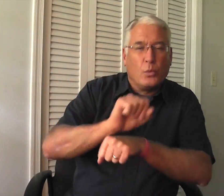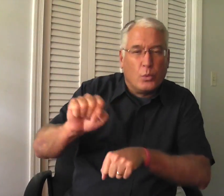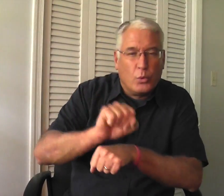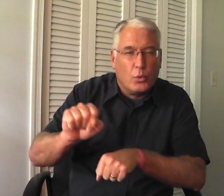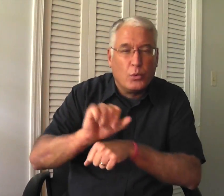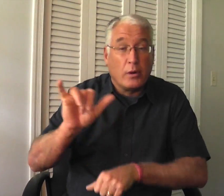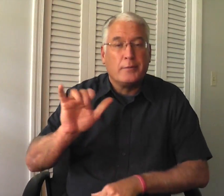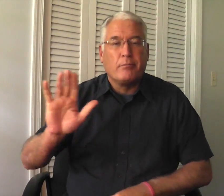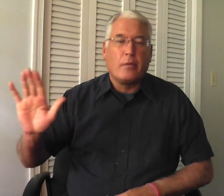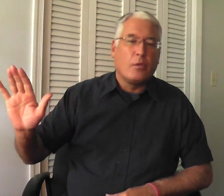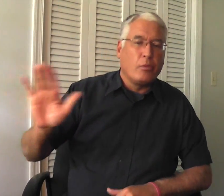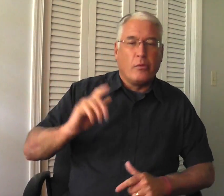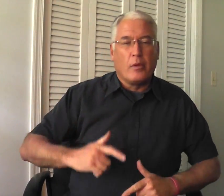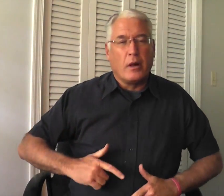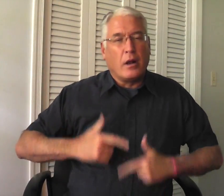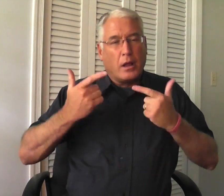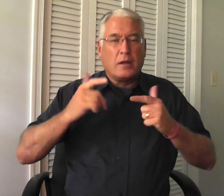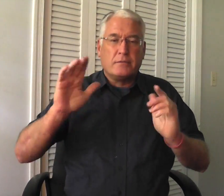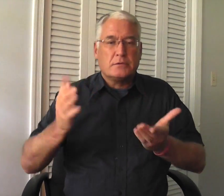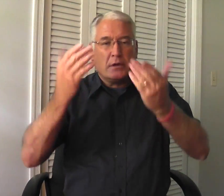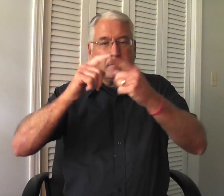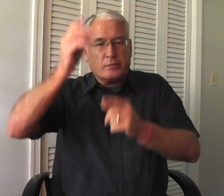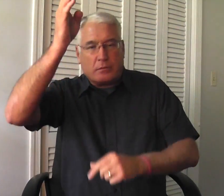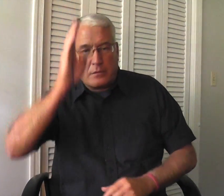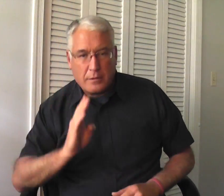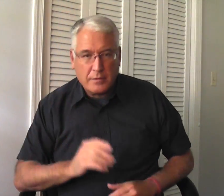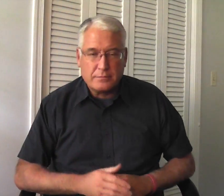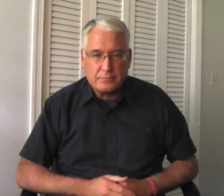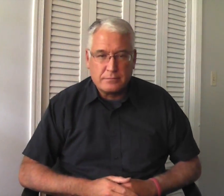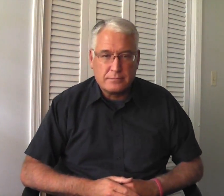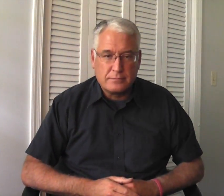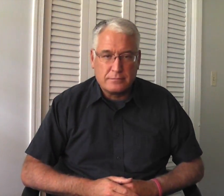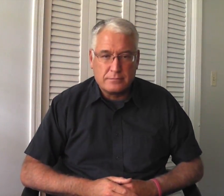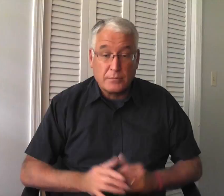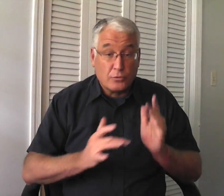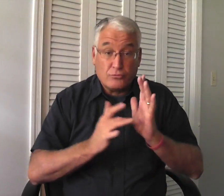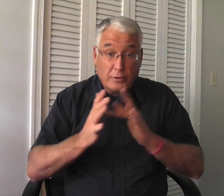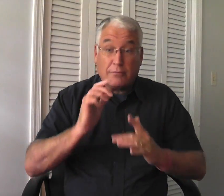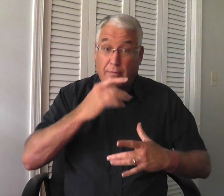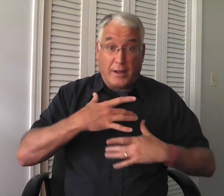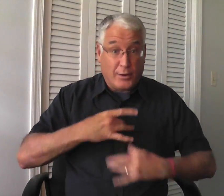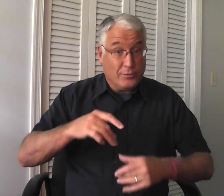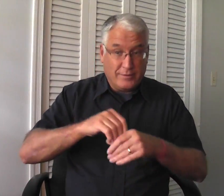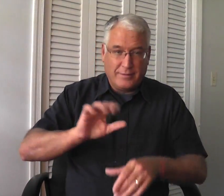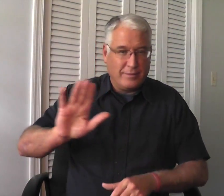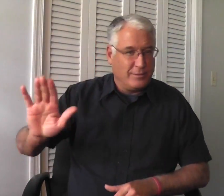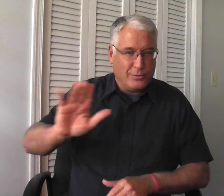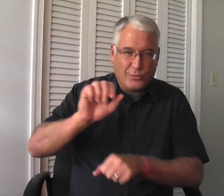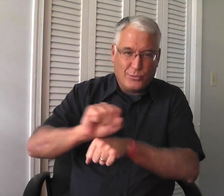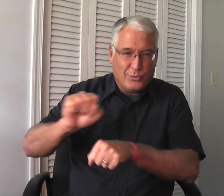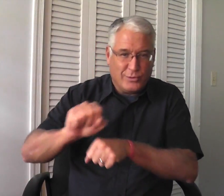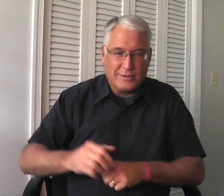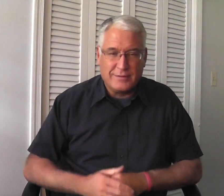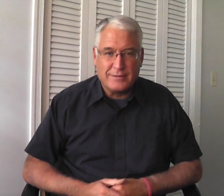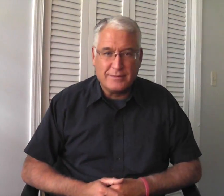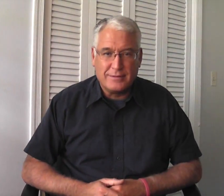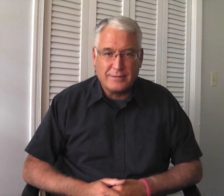like it that their work in their life was just sacrifices to God. Jesus didn't like